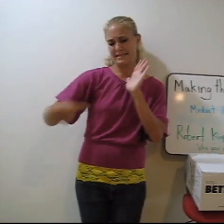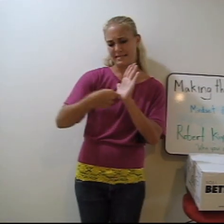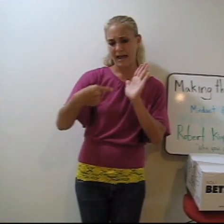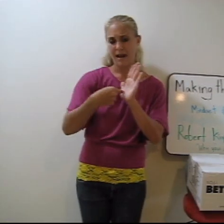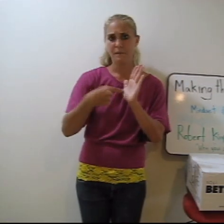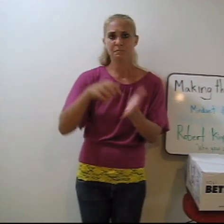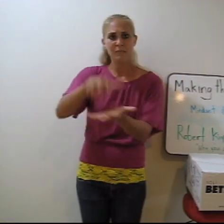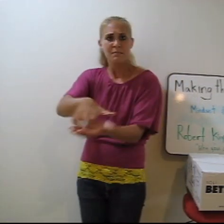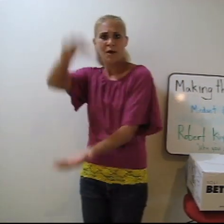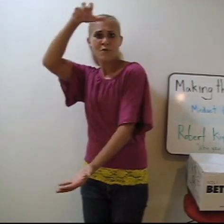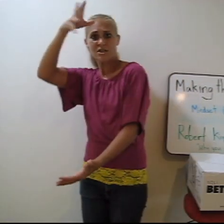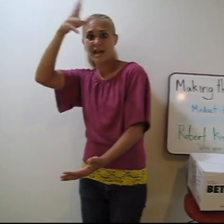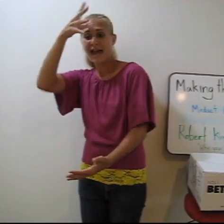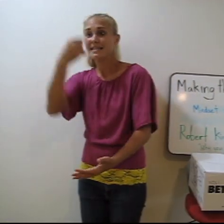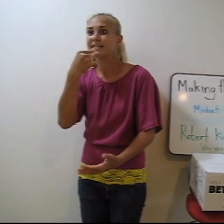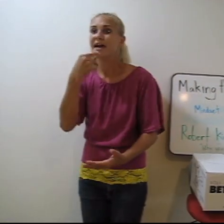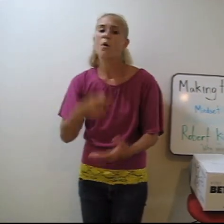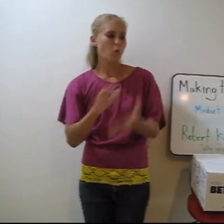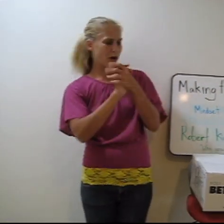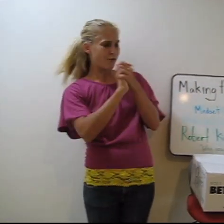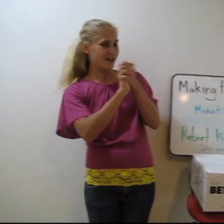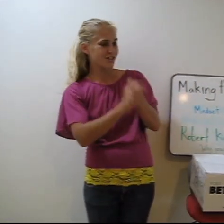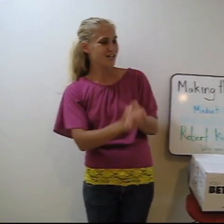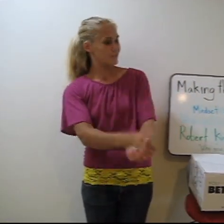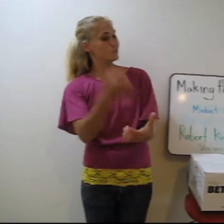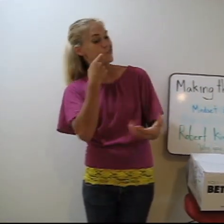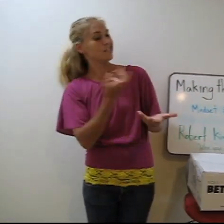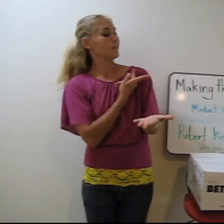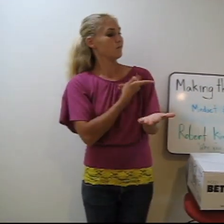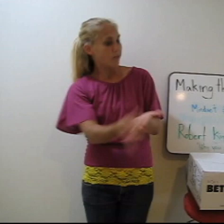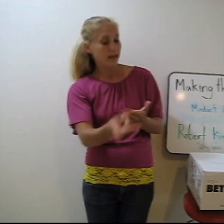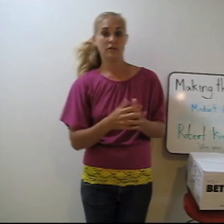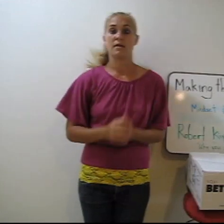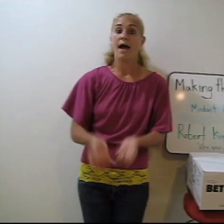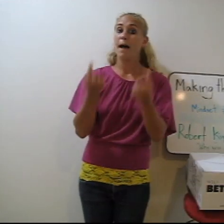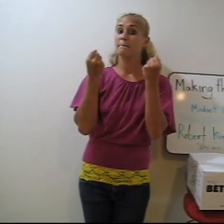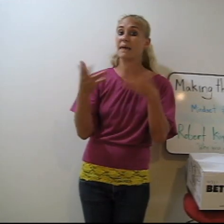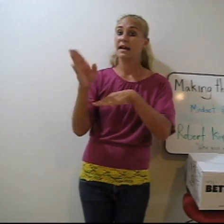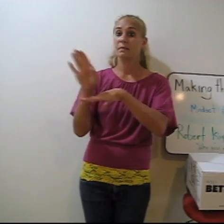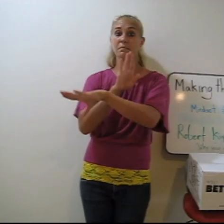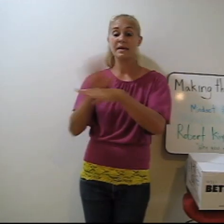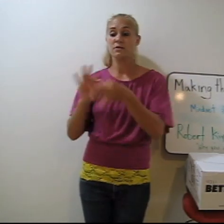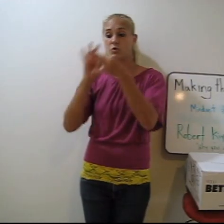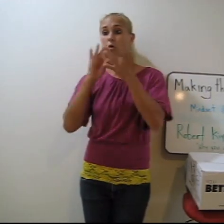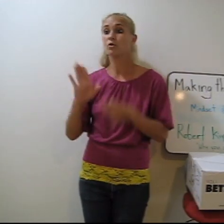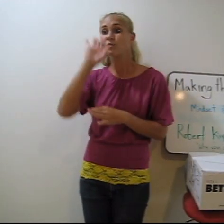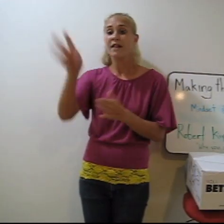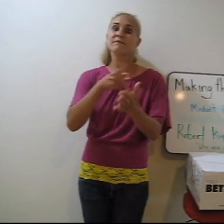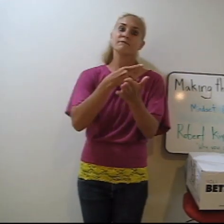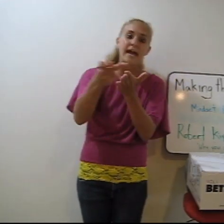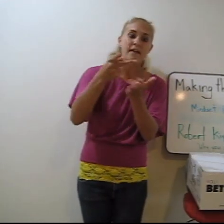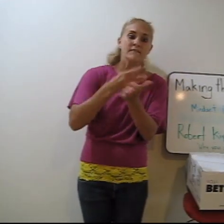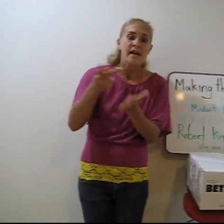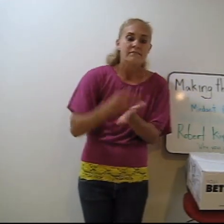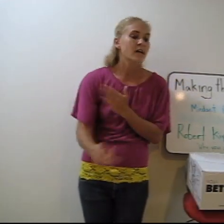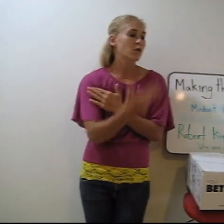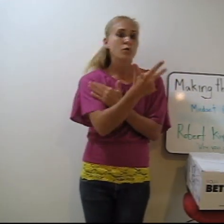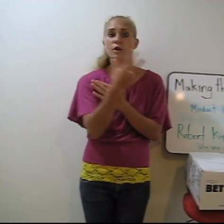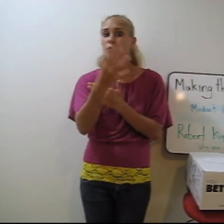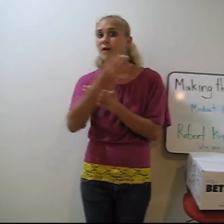is, congratulations, he just failed. And most successful entrepreneurs will fail 3, 4, 5 times. They'll lose that many businesses.